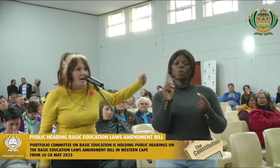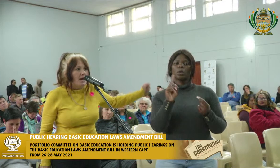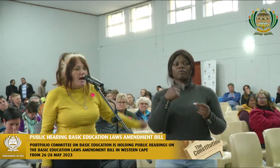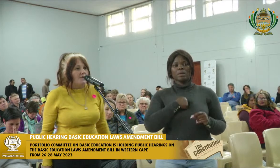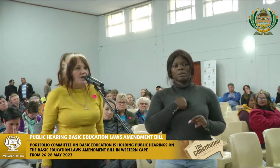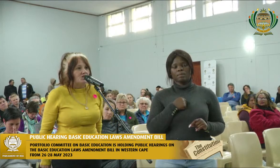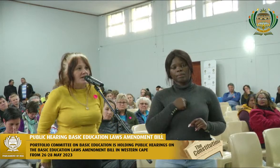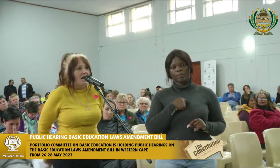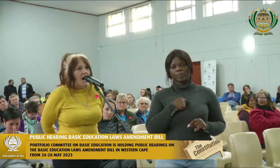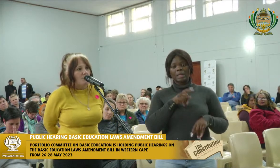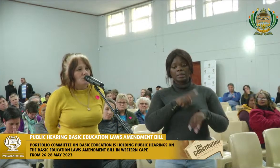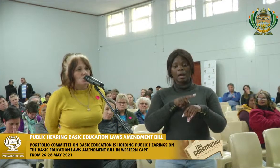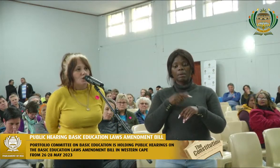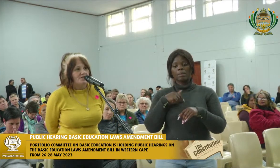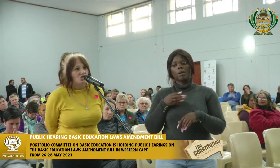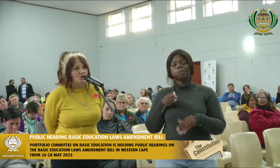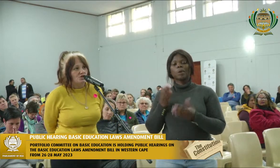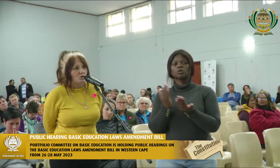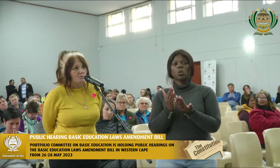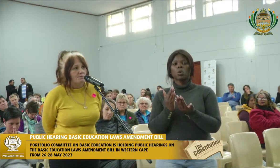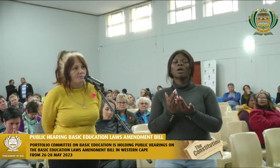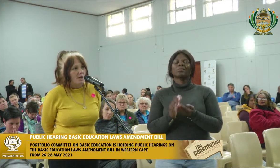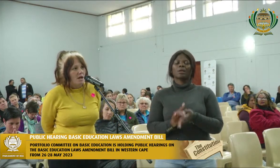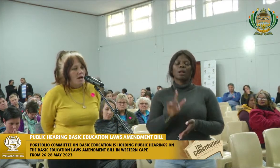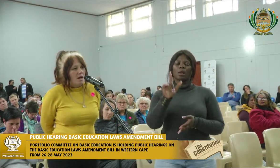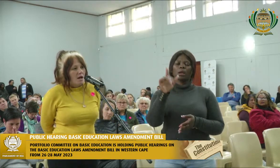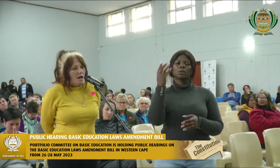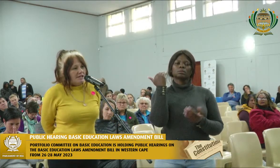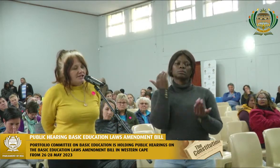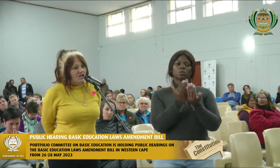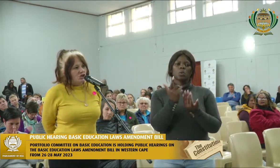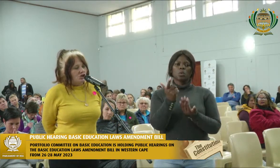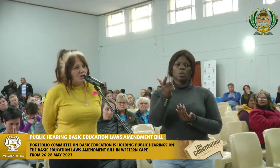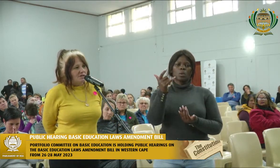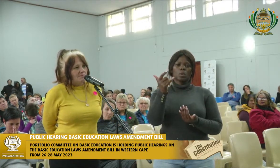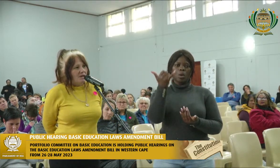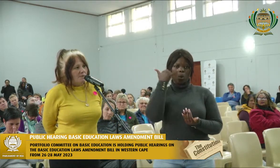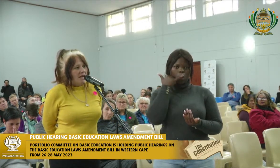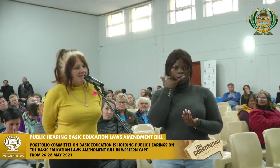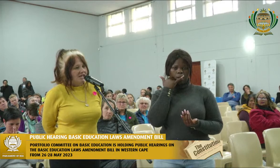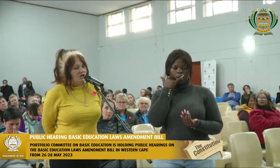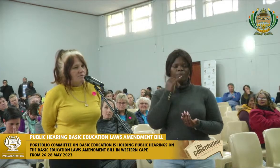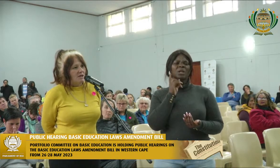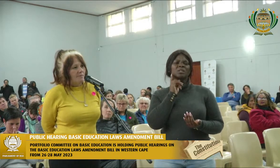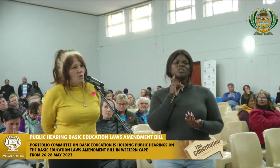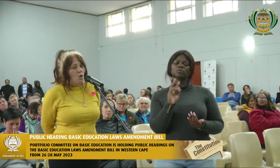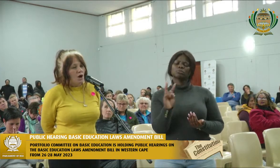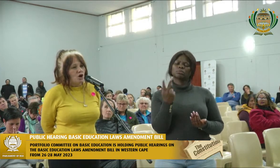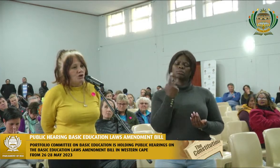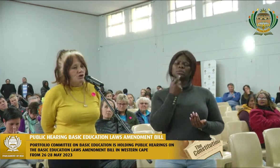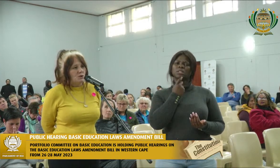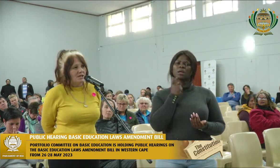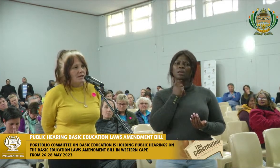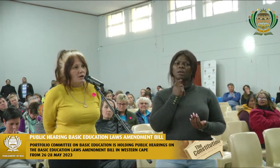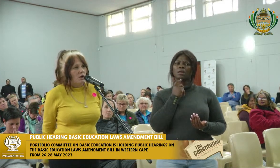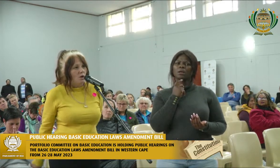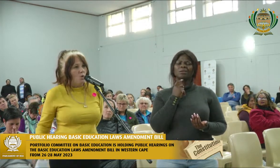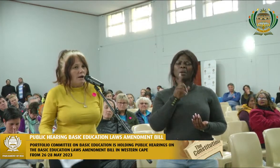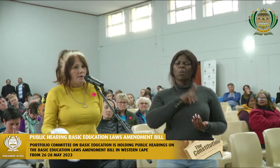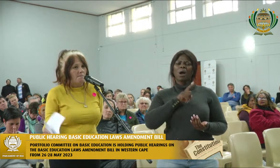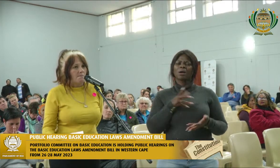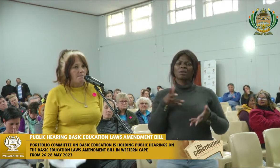to me. Eventually, I was called into the school. The teachers looked at me and said to me, what are you doing